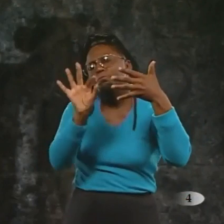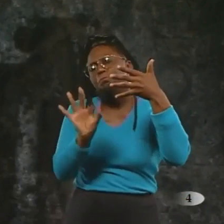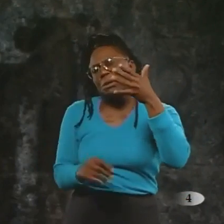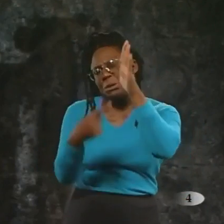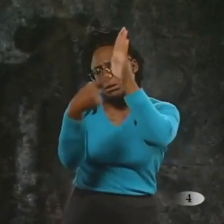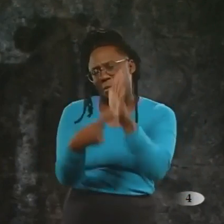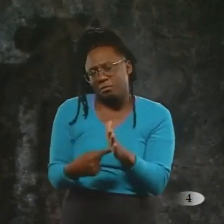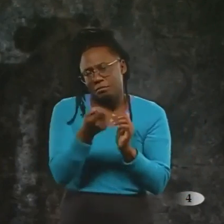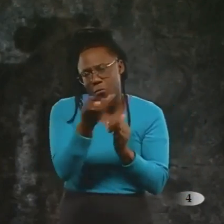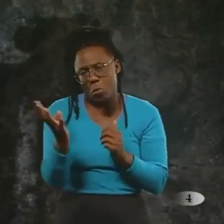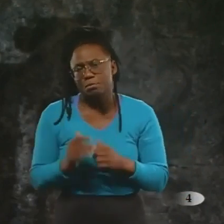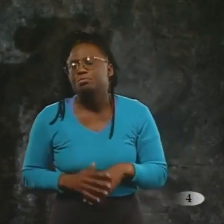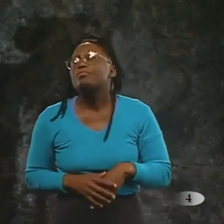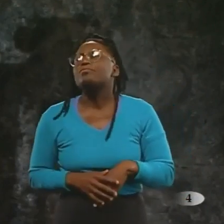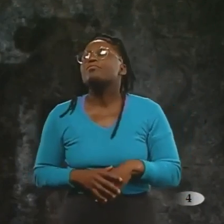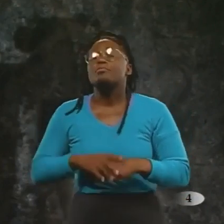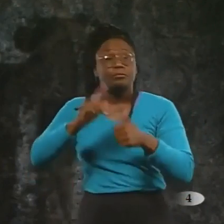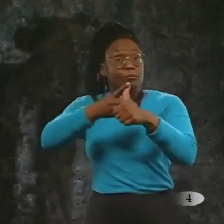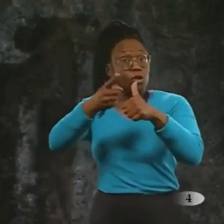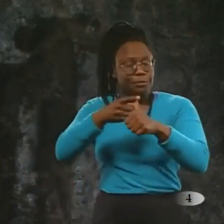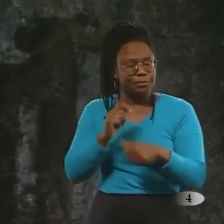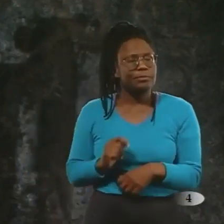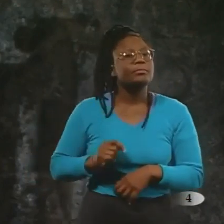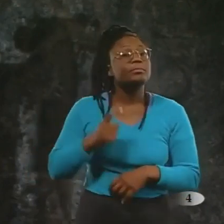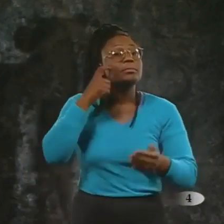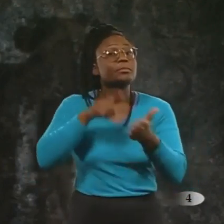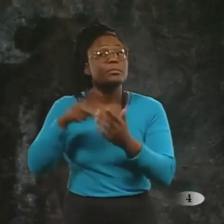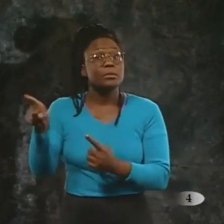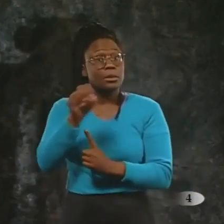There are a lot of rules, but I'm only going to talk about a few. First rule,